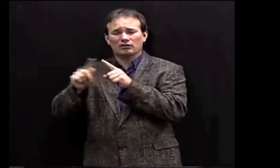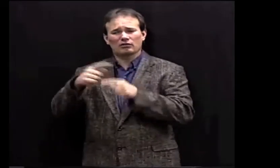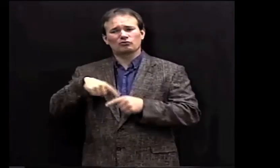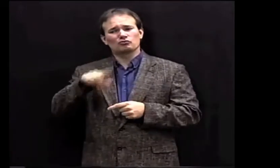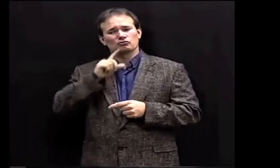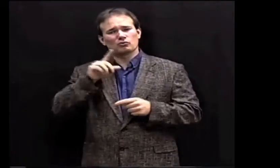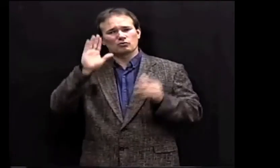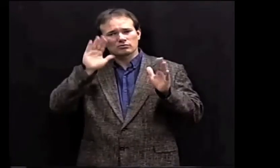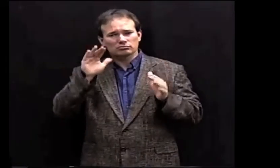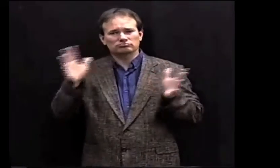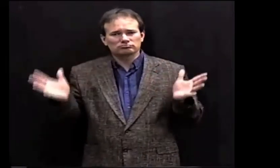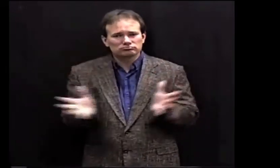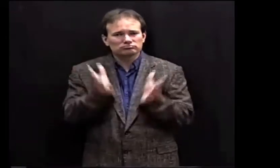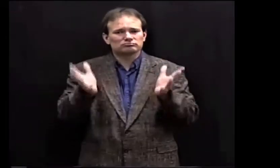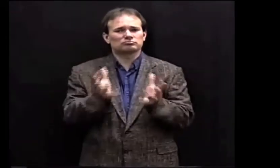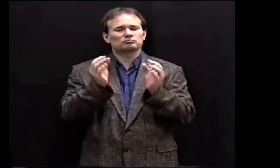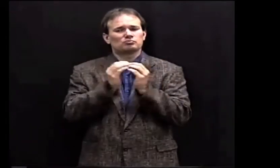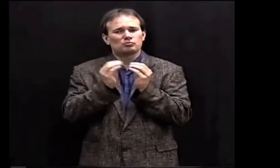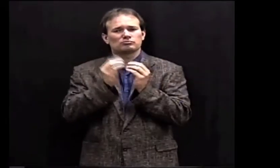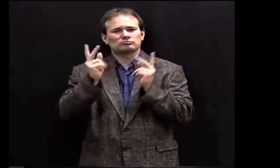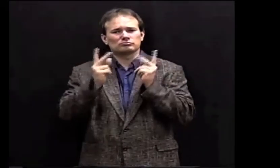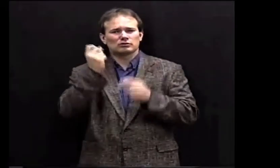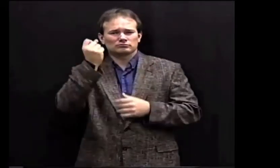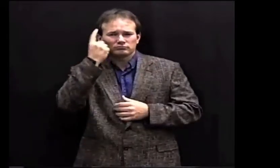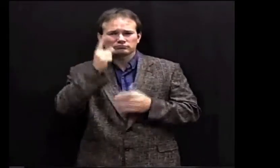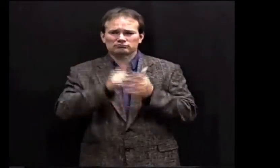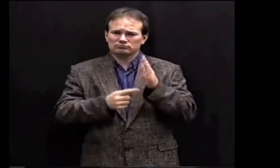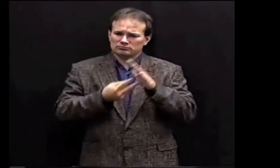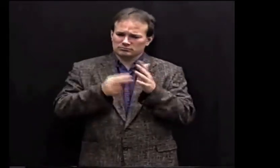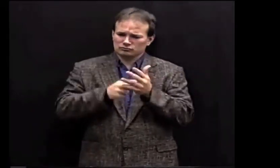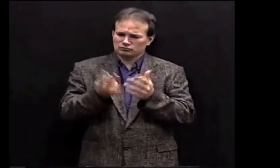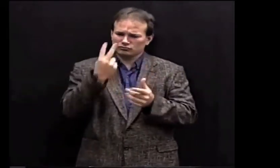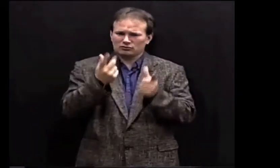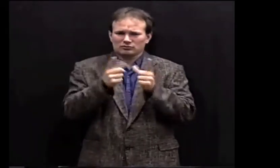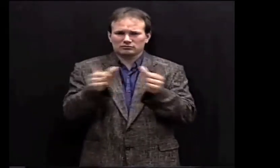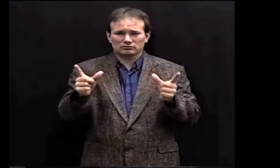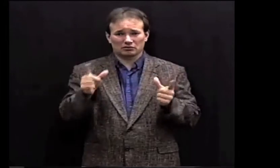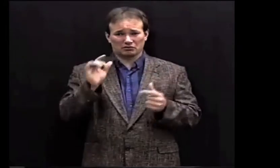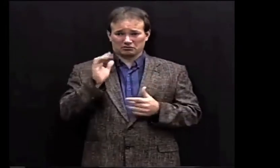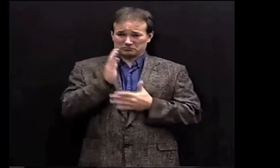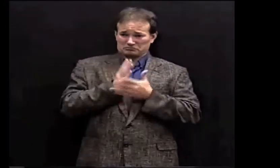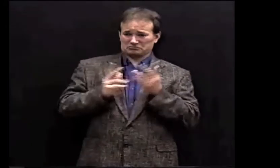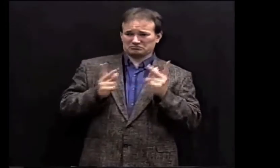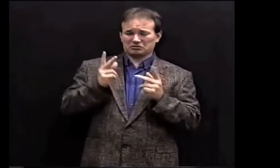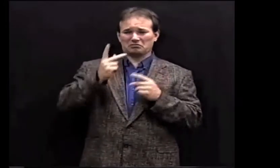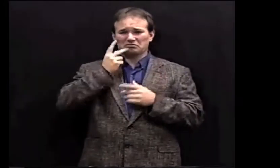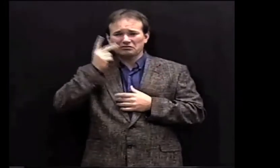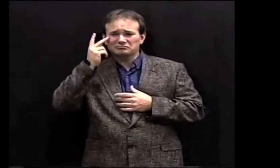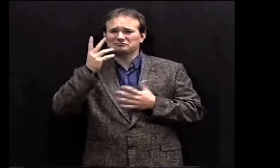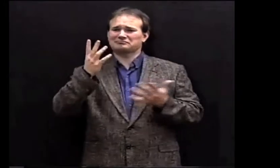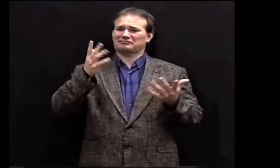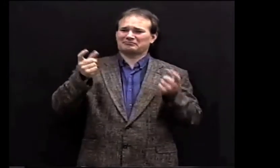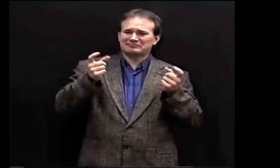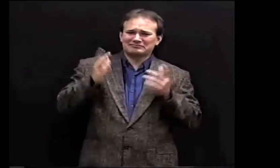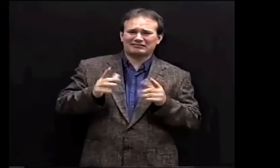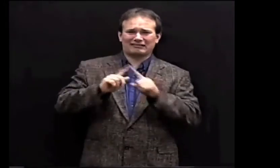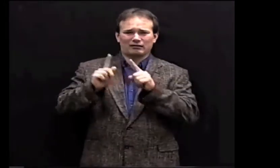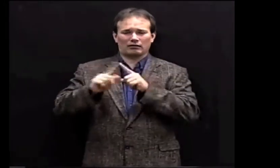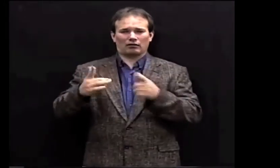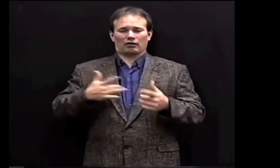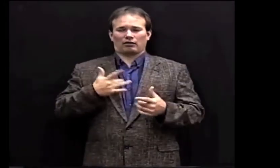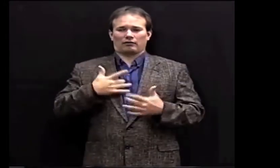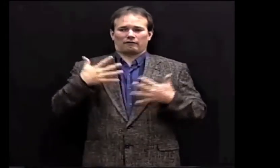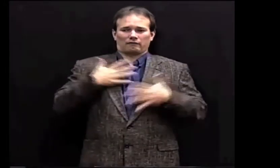you will encourage more people to be understanding of bilingualism. Some parents and school administrators may not feel comfortable with